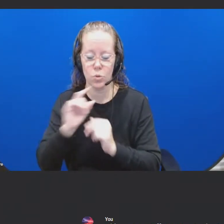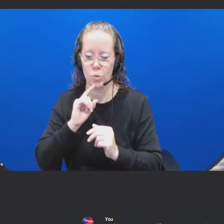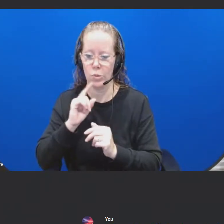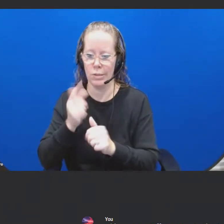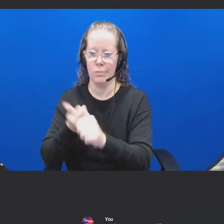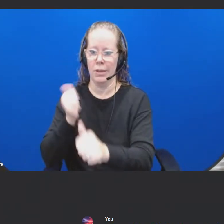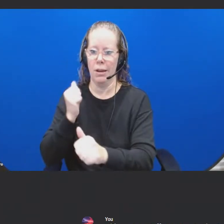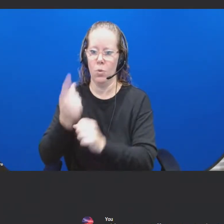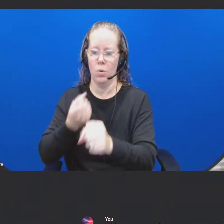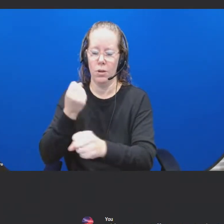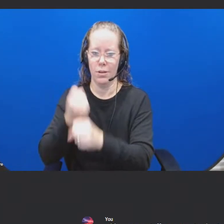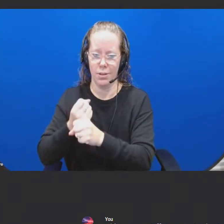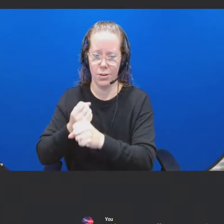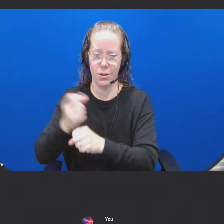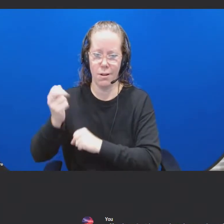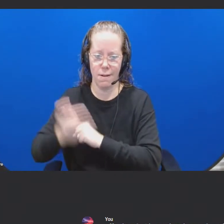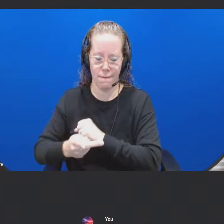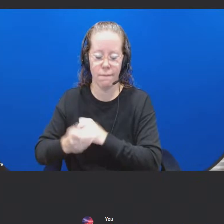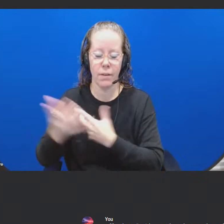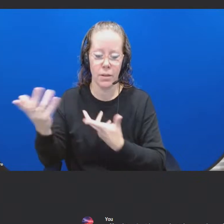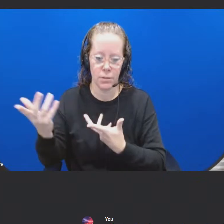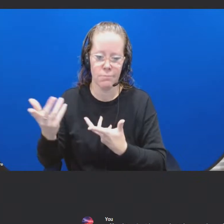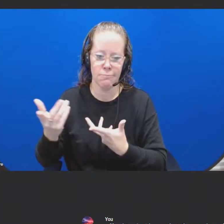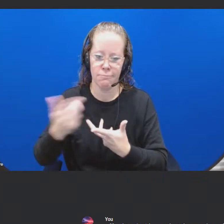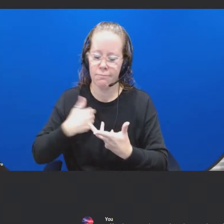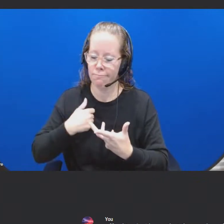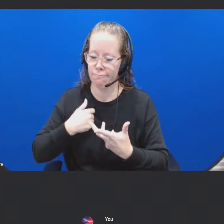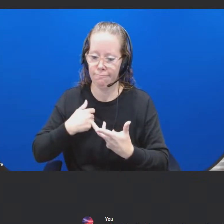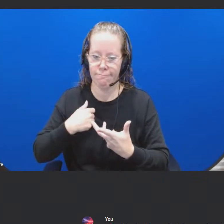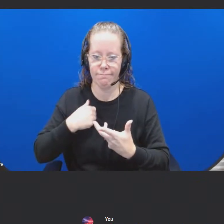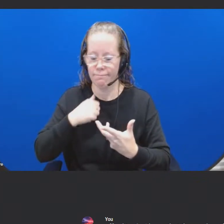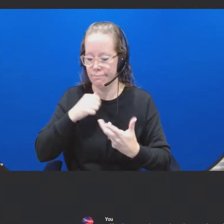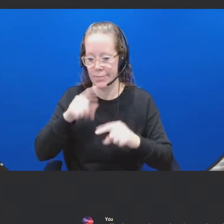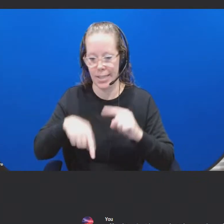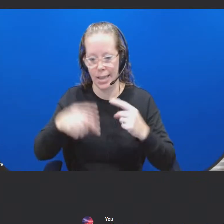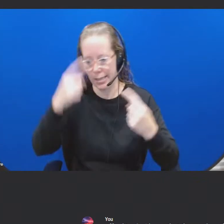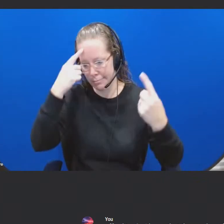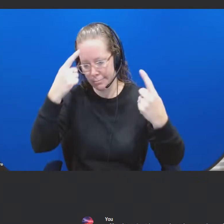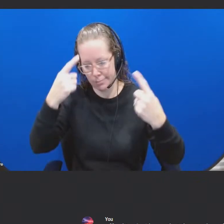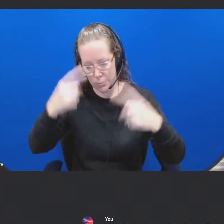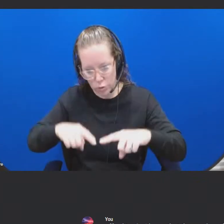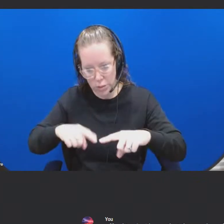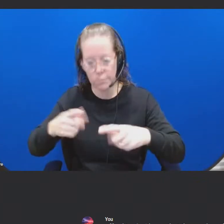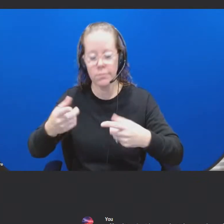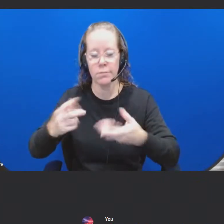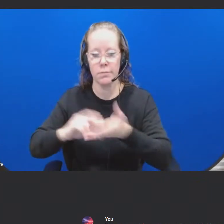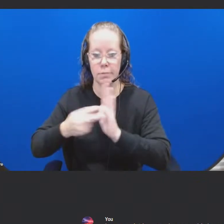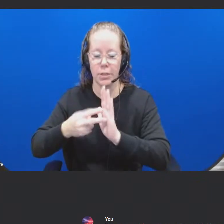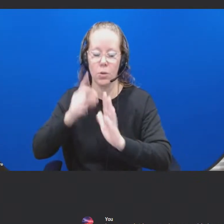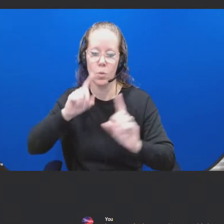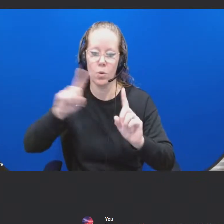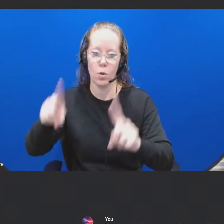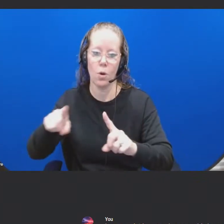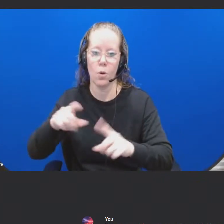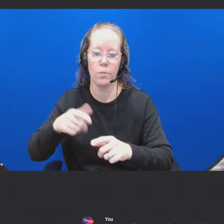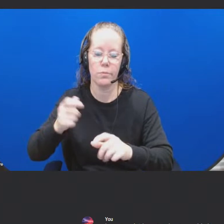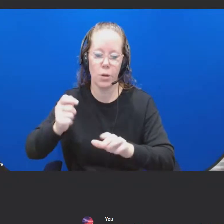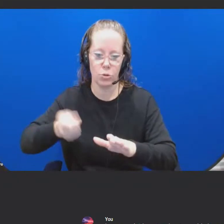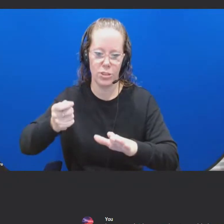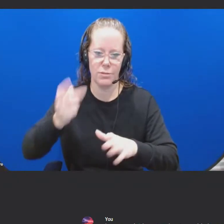arbitration because we were not able to meet the union's demands. Again, we're a small home. Um,